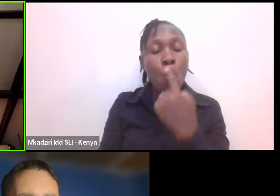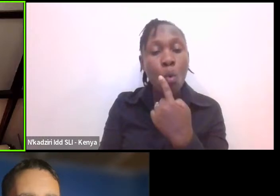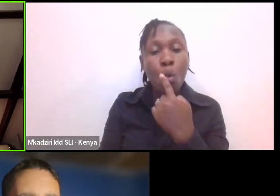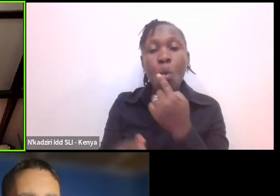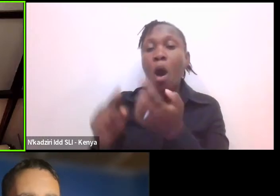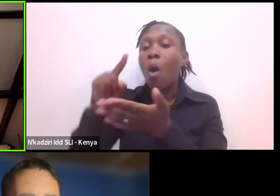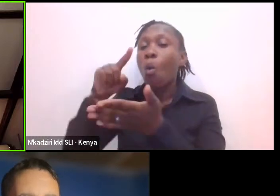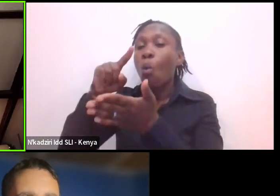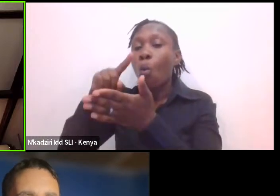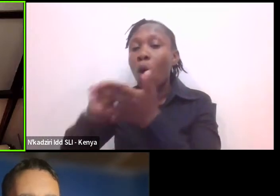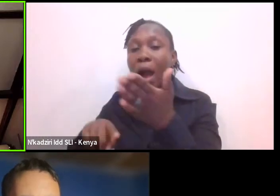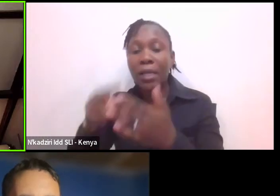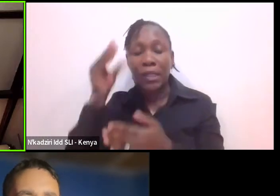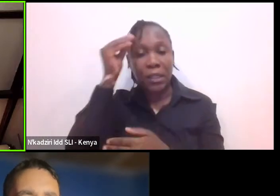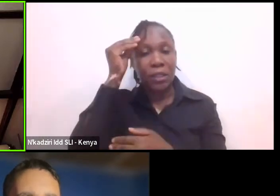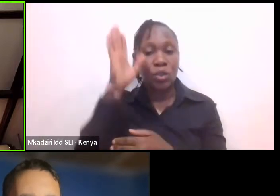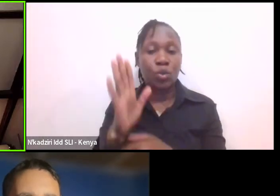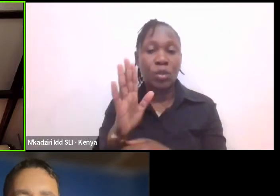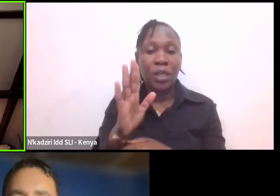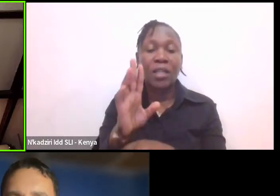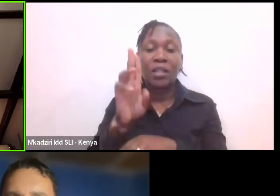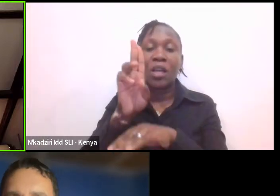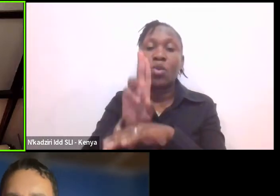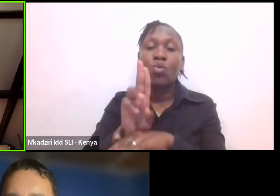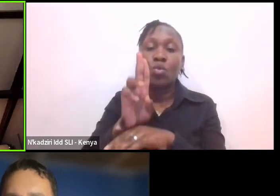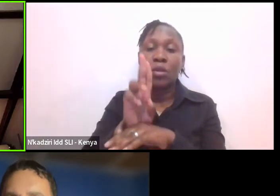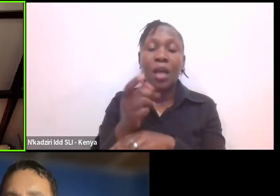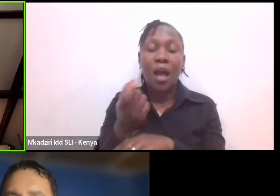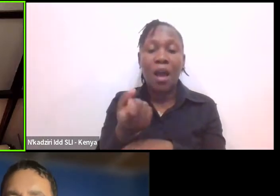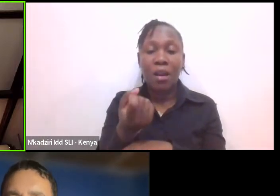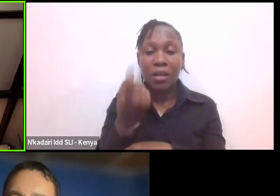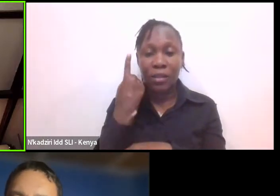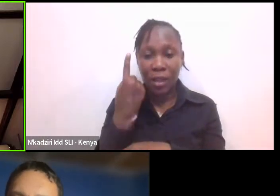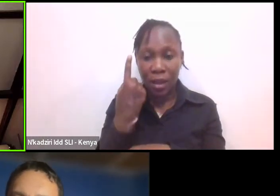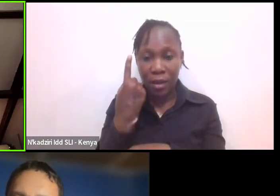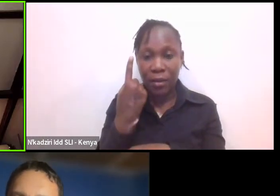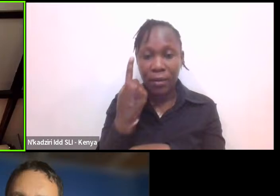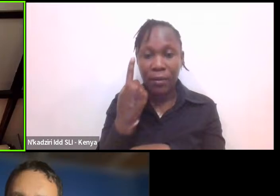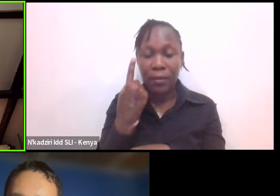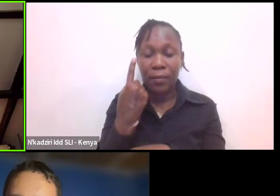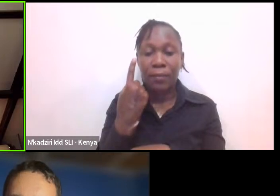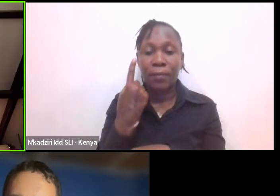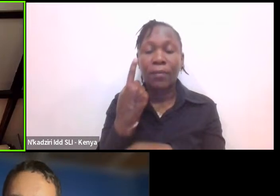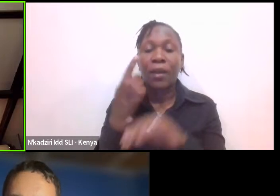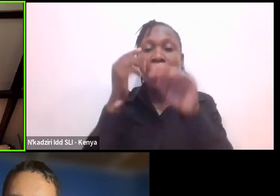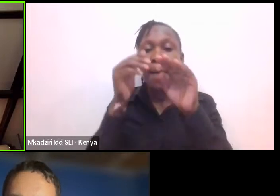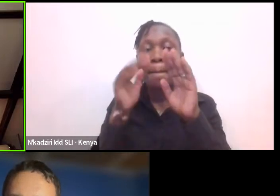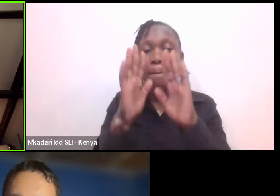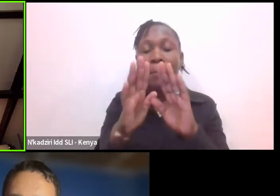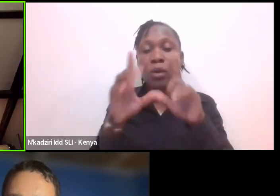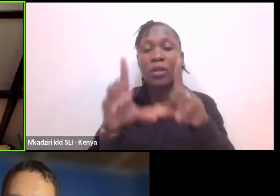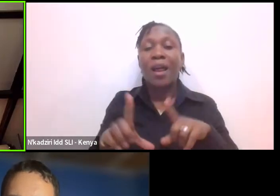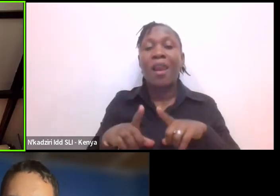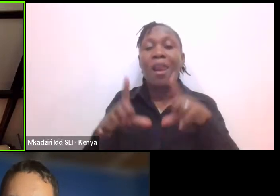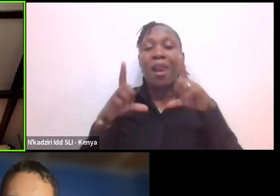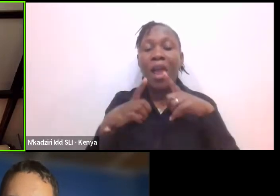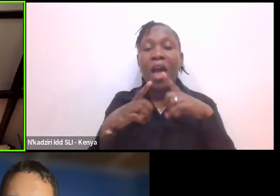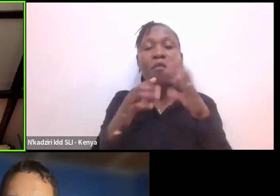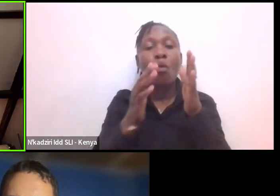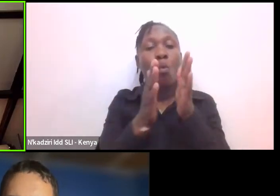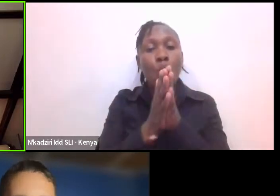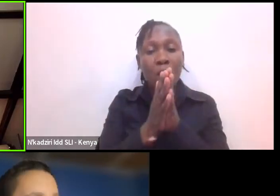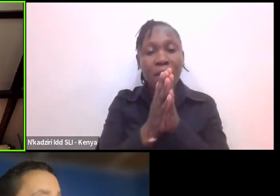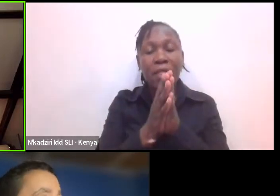is, should use that understanding to predicate a meaningful life goal with and for each